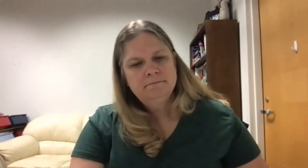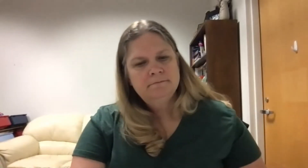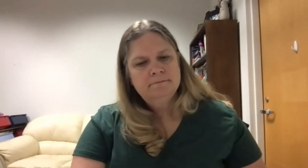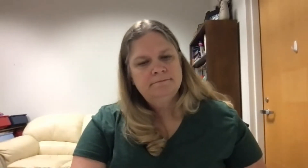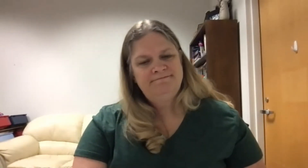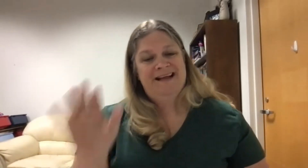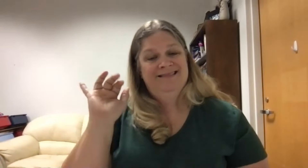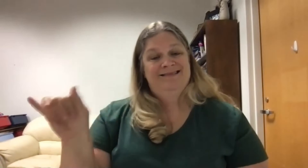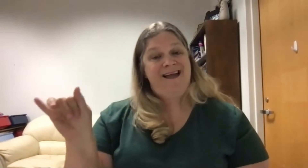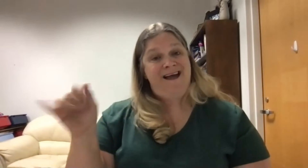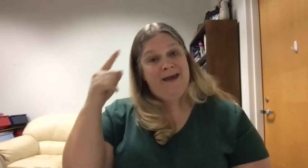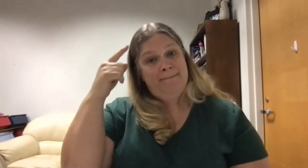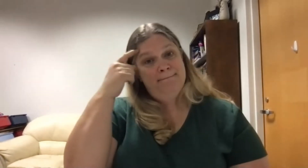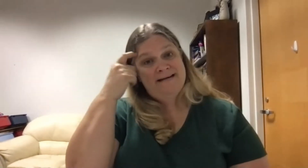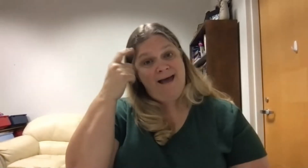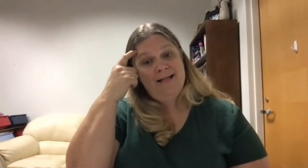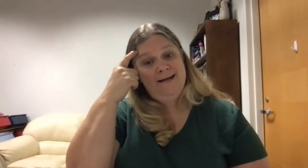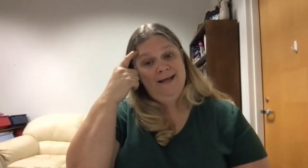forward.